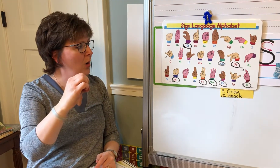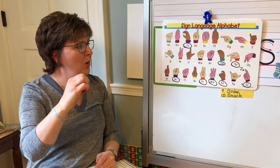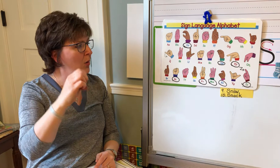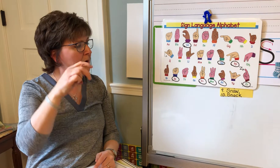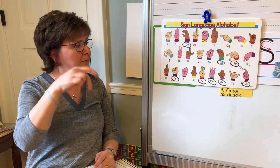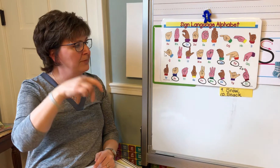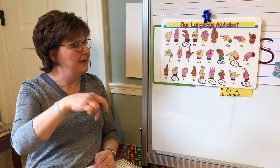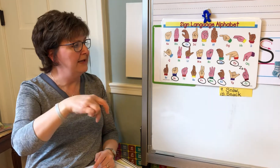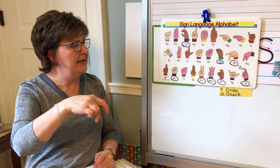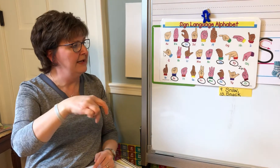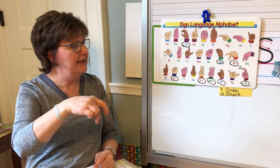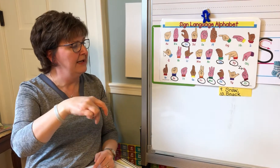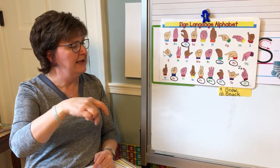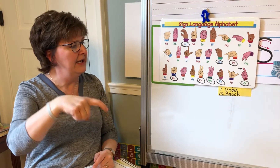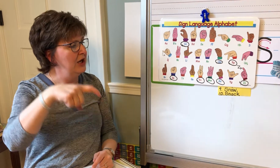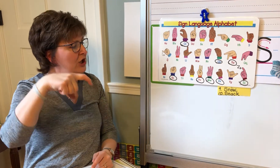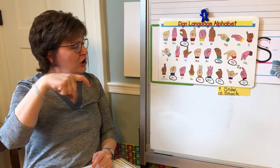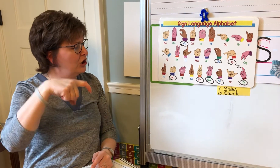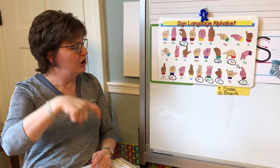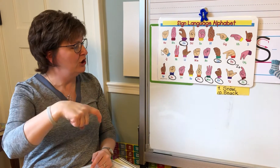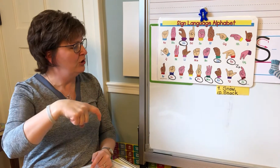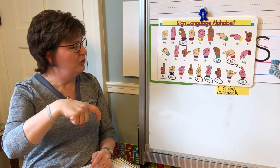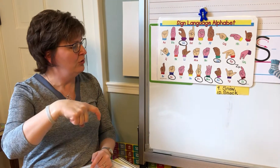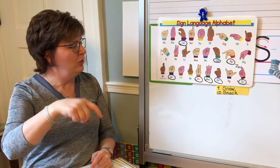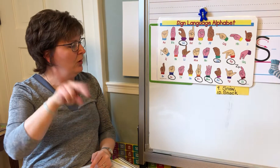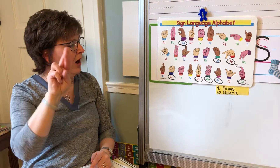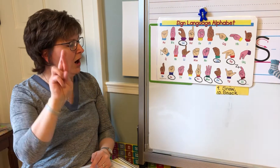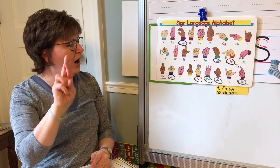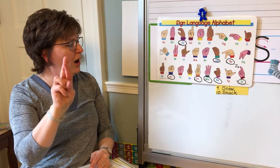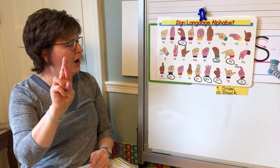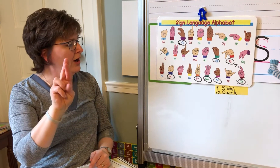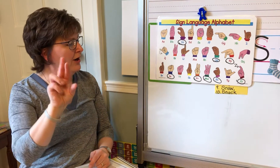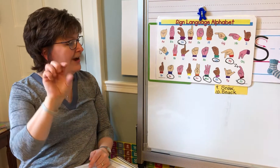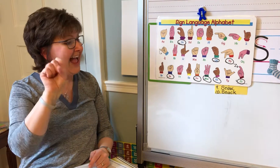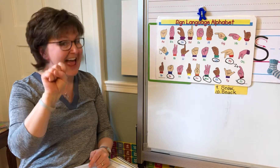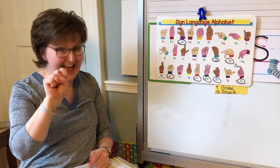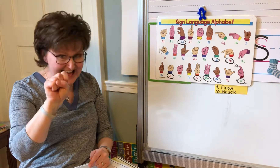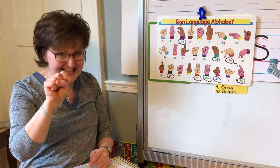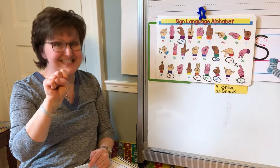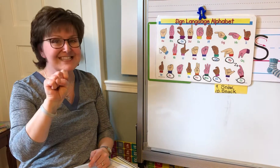O, P, Q, R, S,